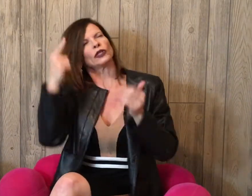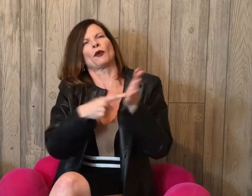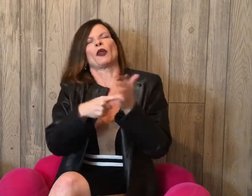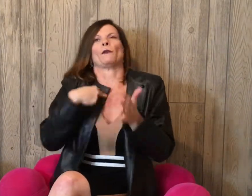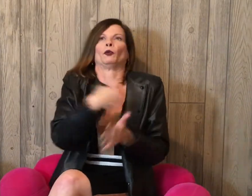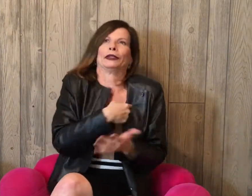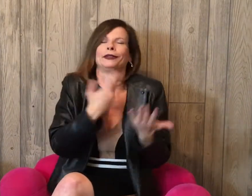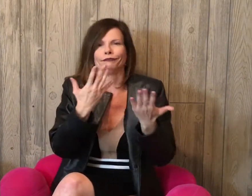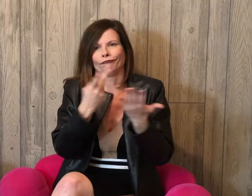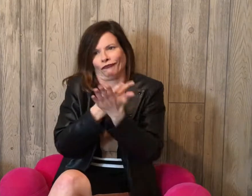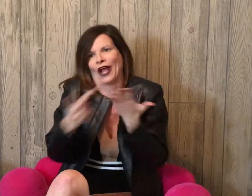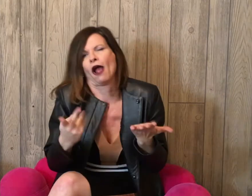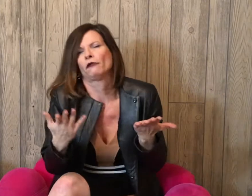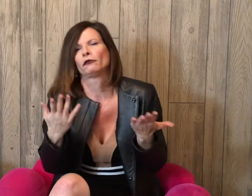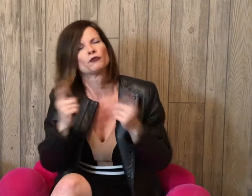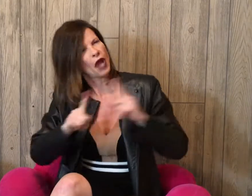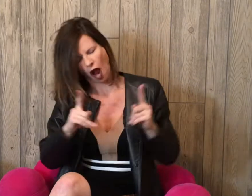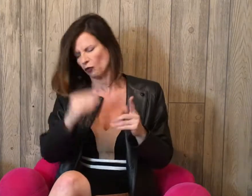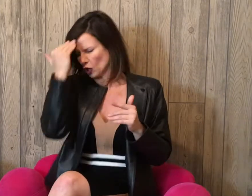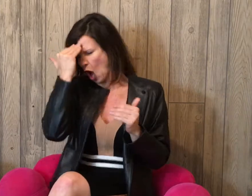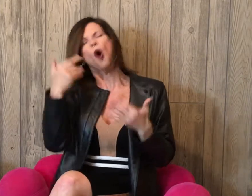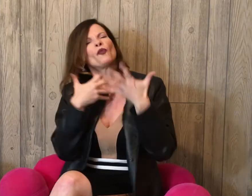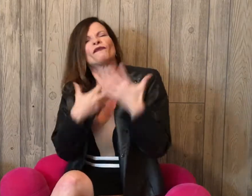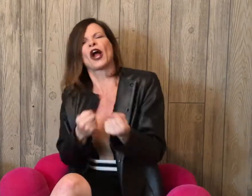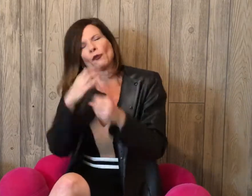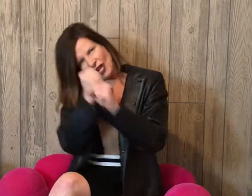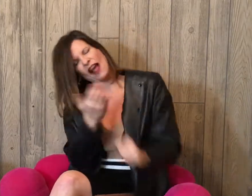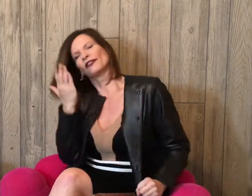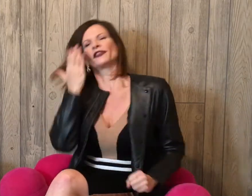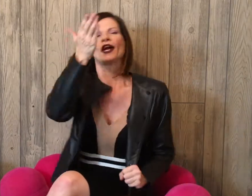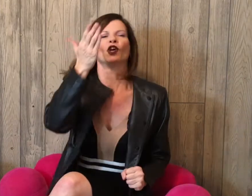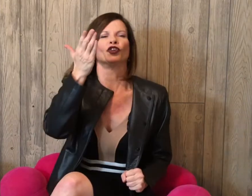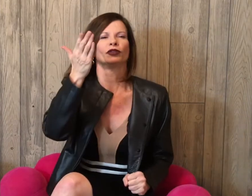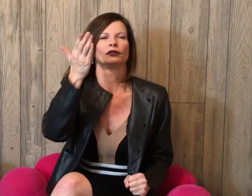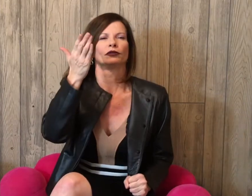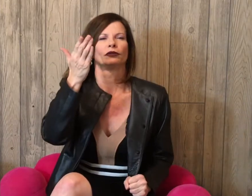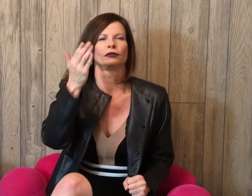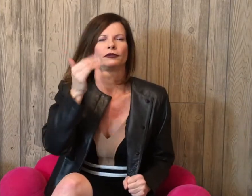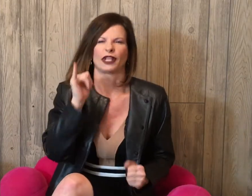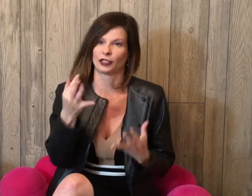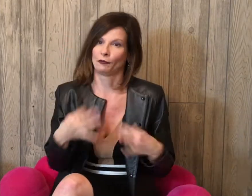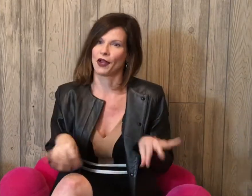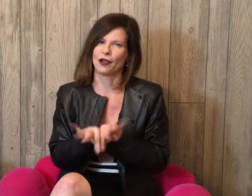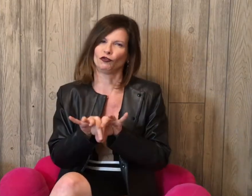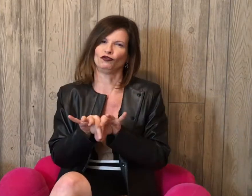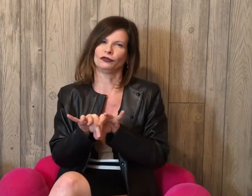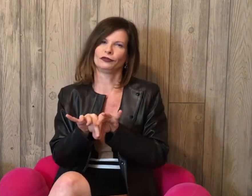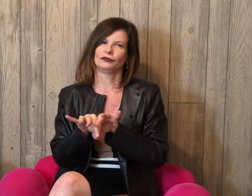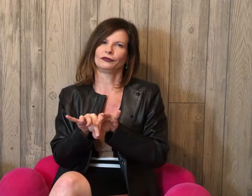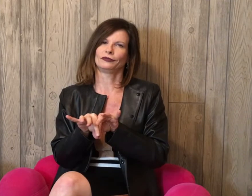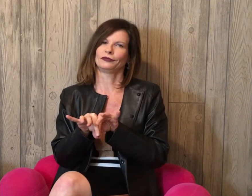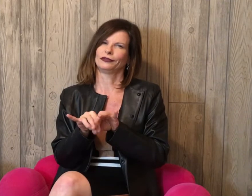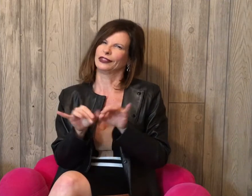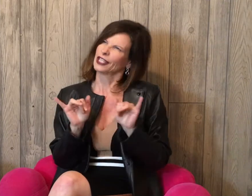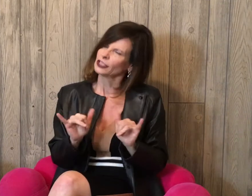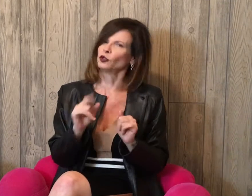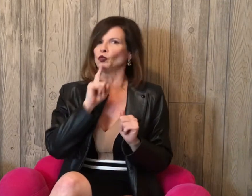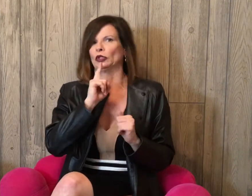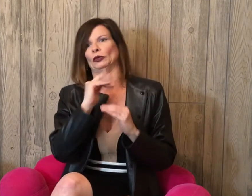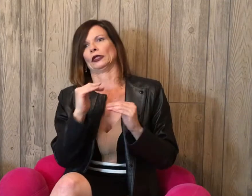we fail, but with faith in ourselves, we can get there. That's what matters. To be committed